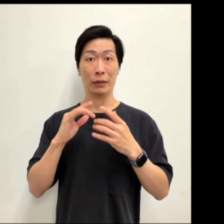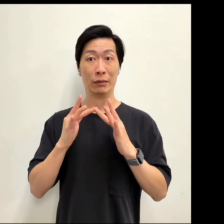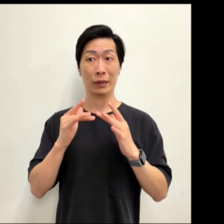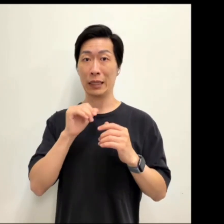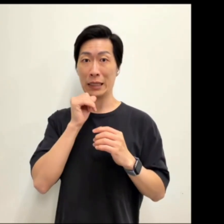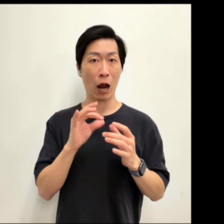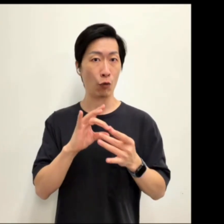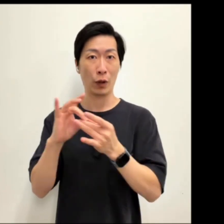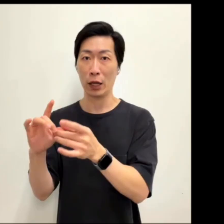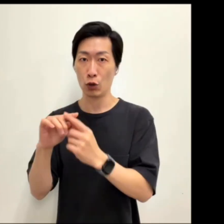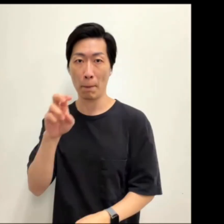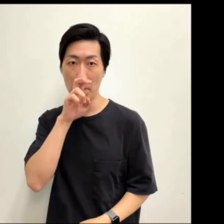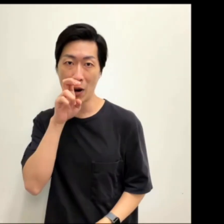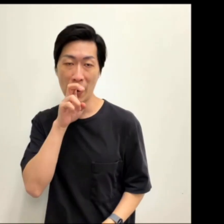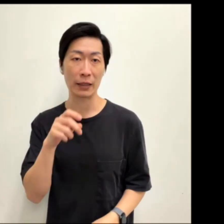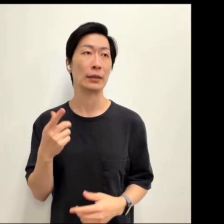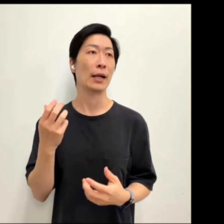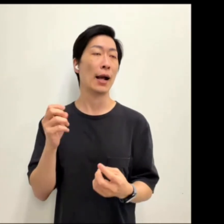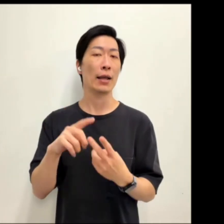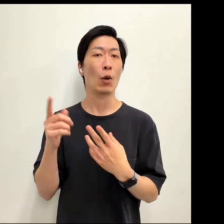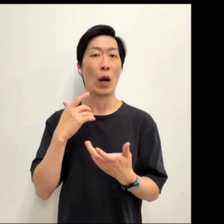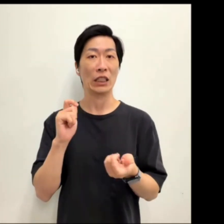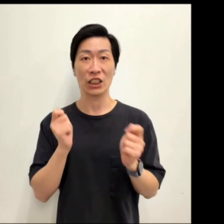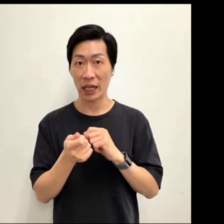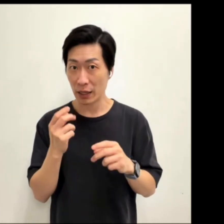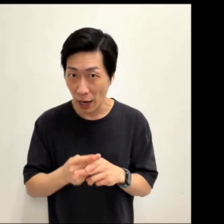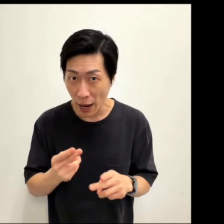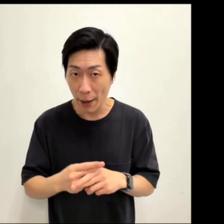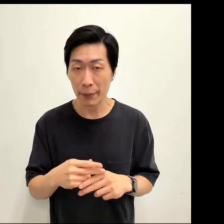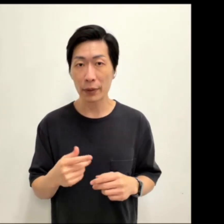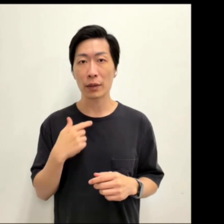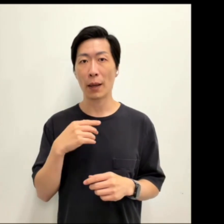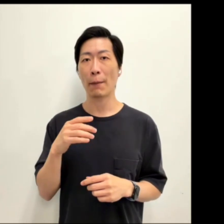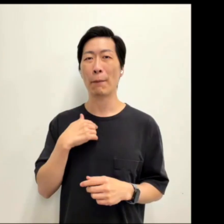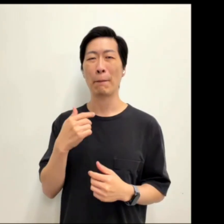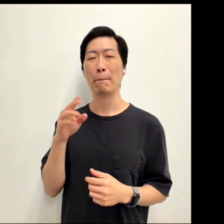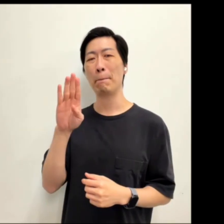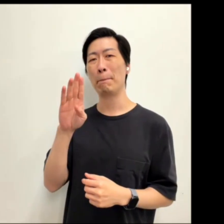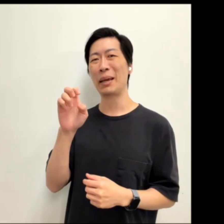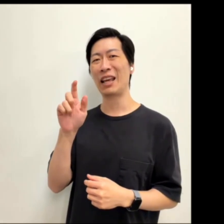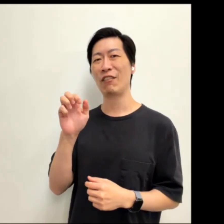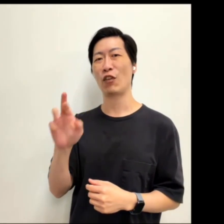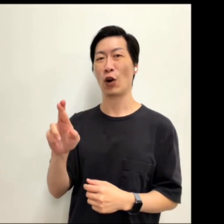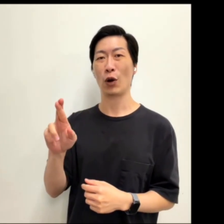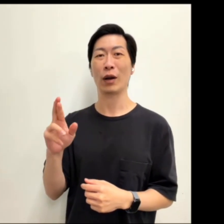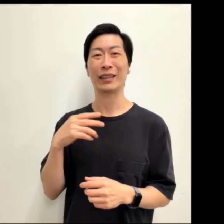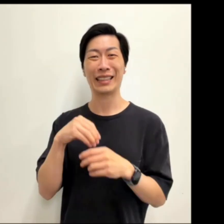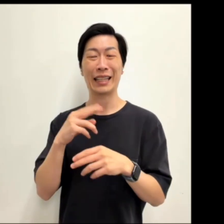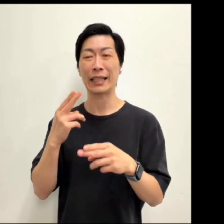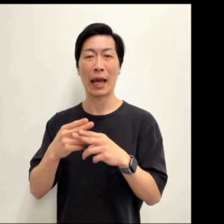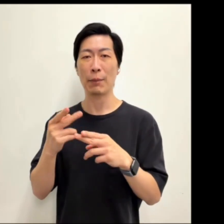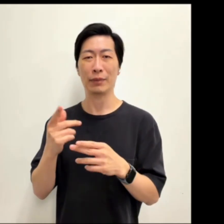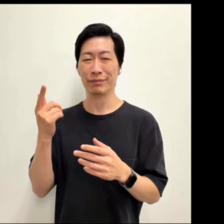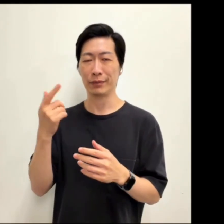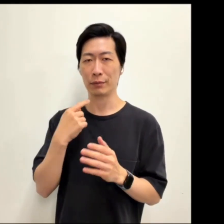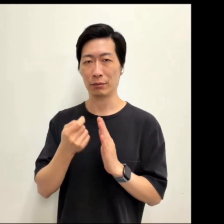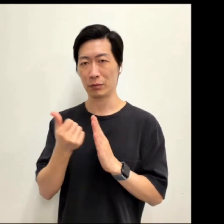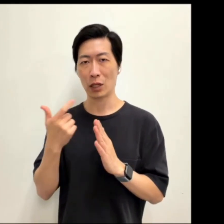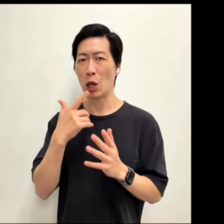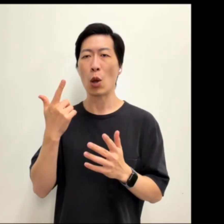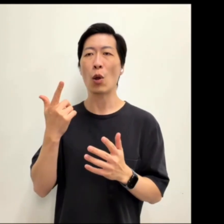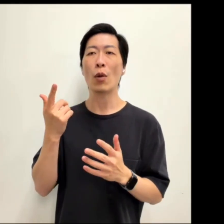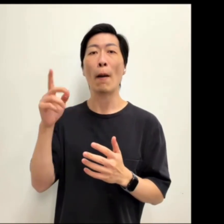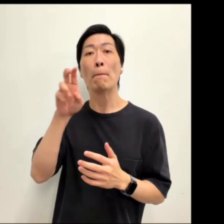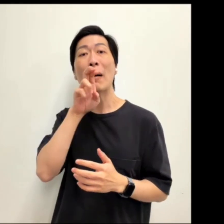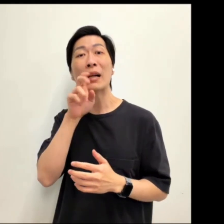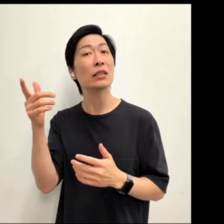everywhere that said, we are not Buc-ee's. We're not affiliated with Buc-ee's. They wanted us to change the name. It had the word beaver in the name. That's their mascot.